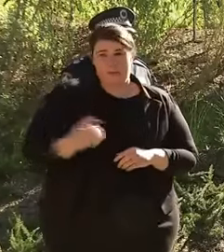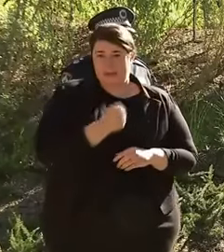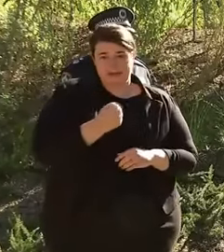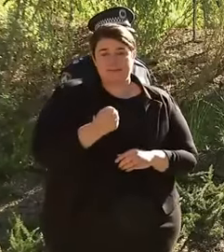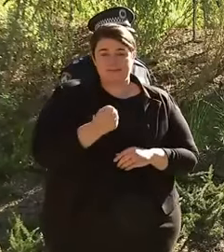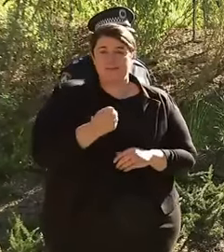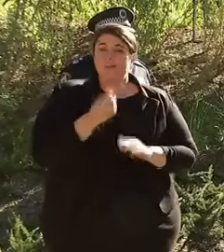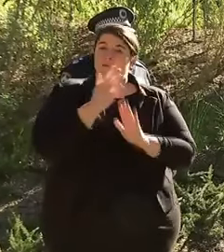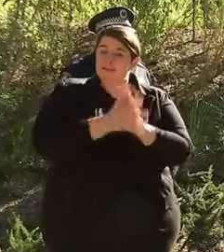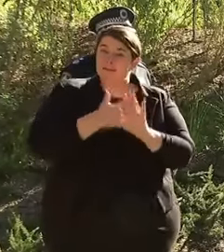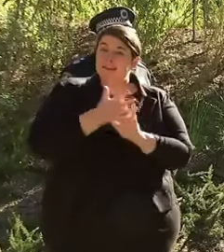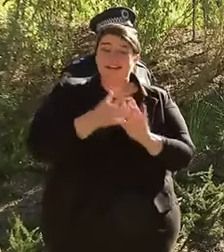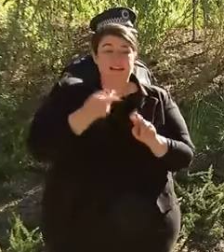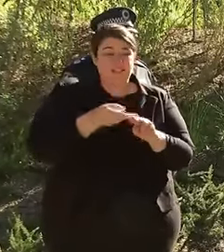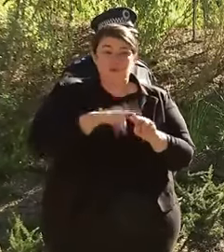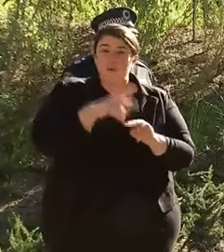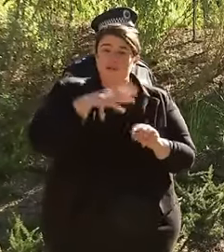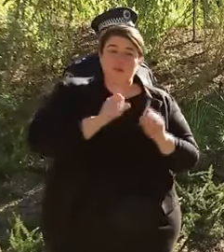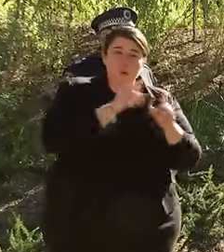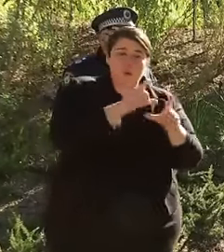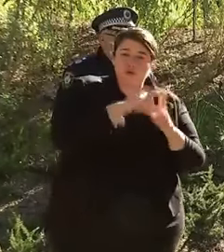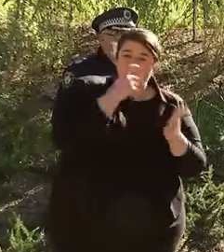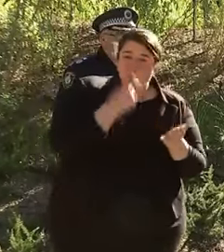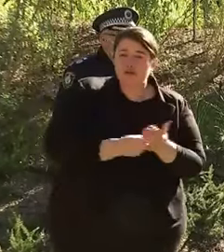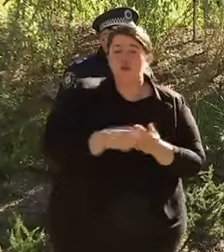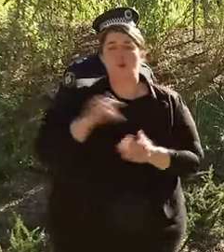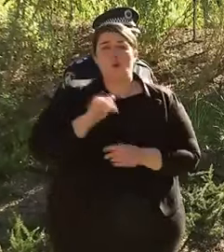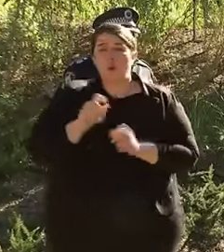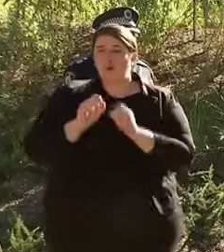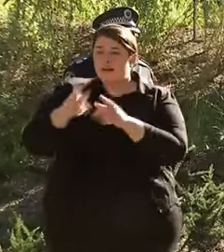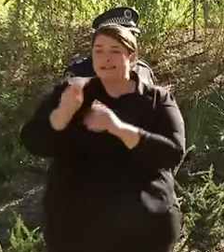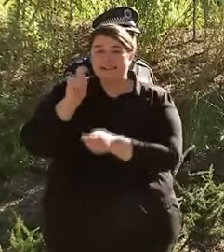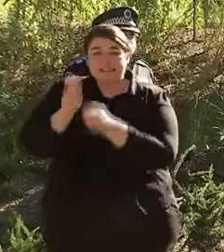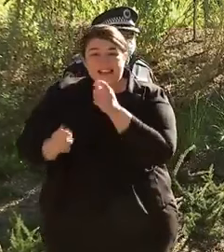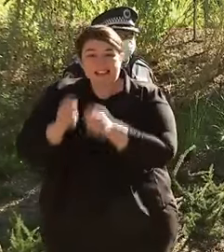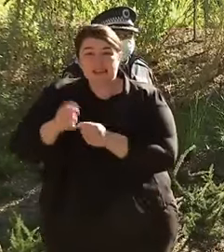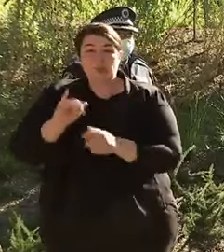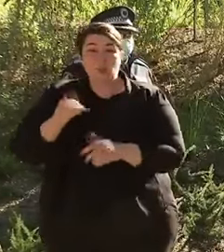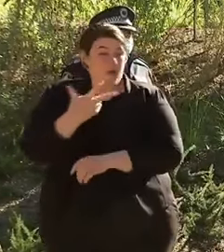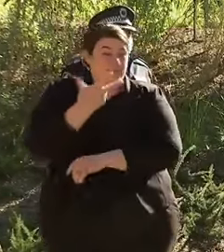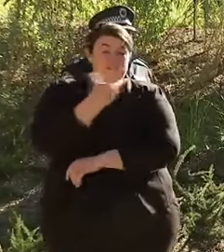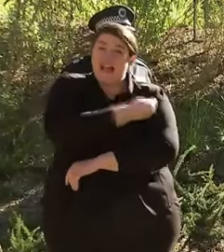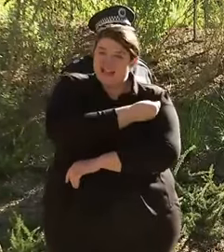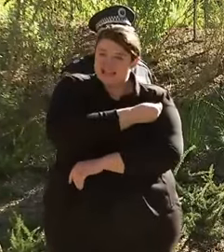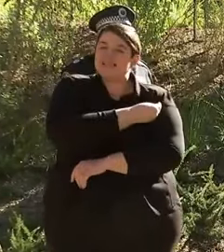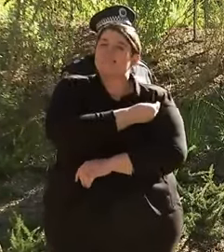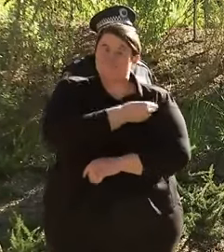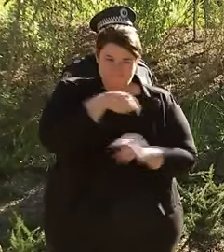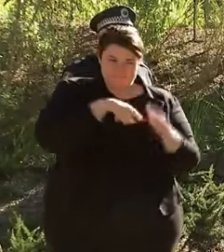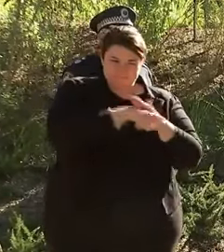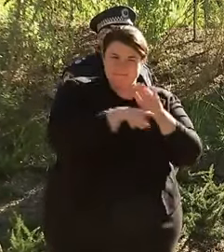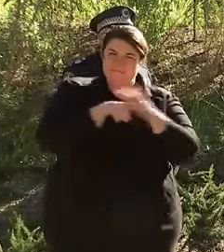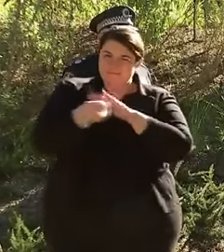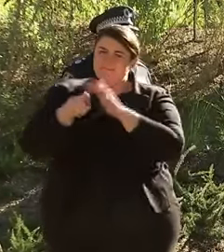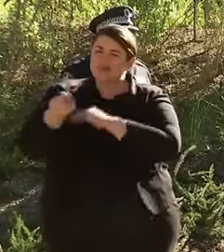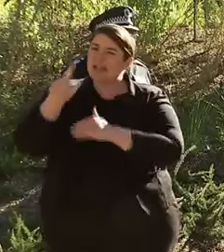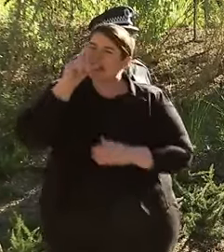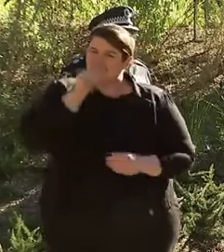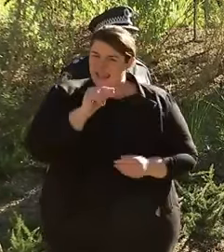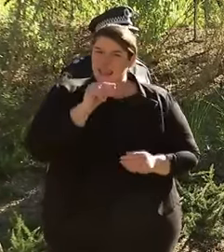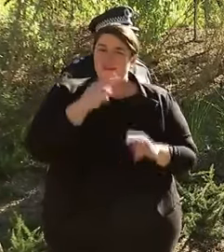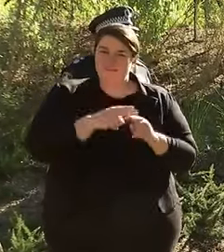to come forward and get the medical attention they need. We encourage everybody to come forward and get the vaccine. And of course, we want to make